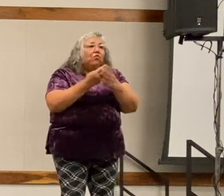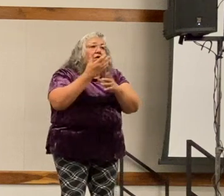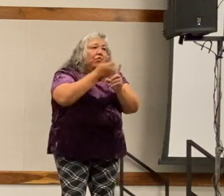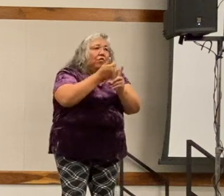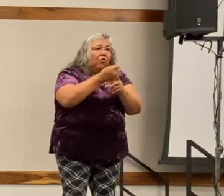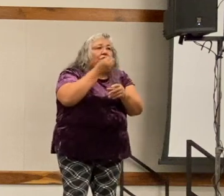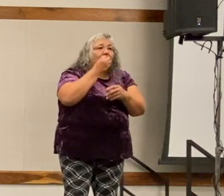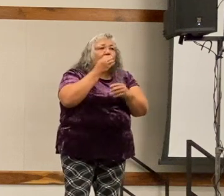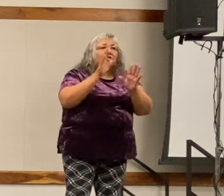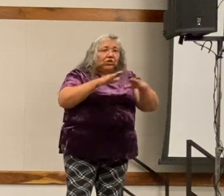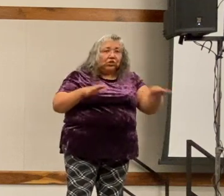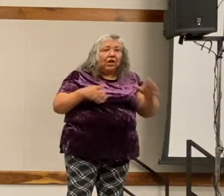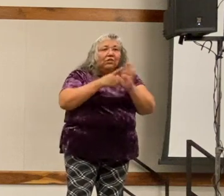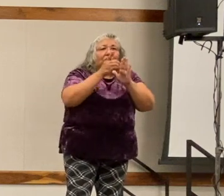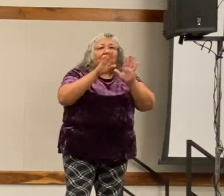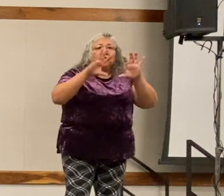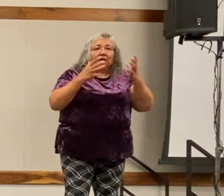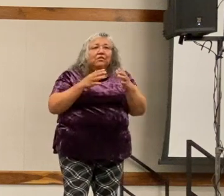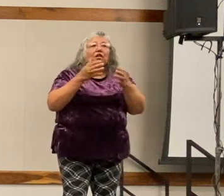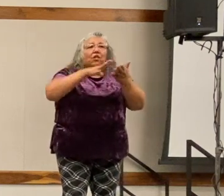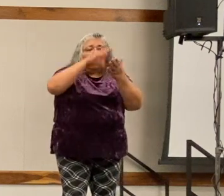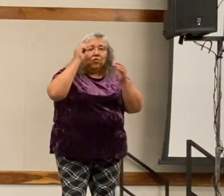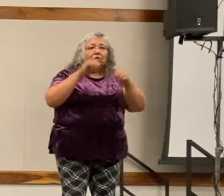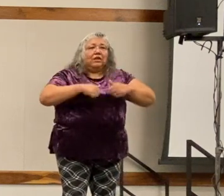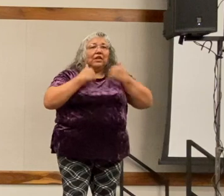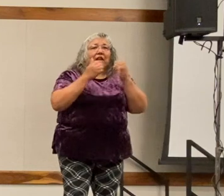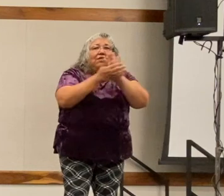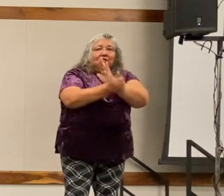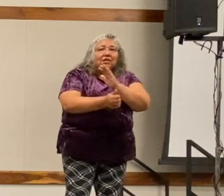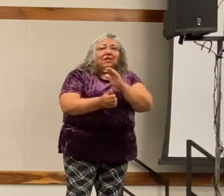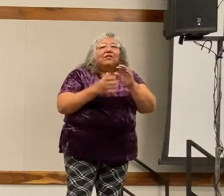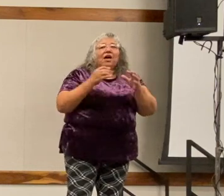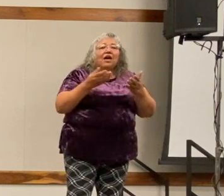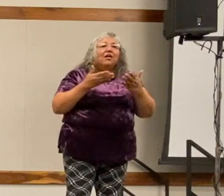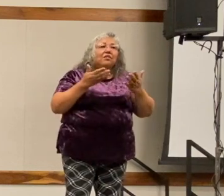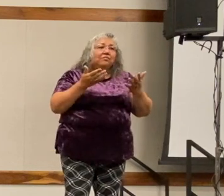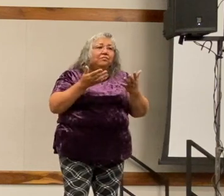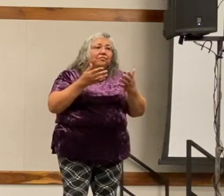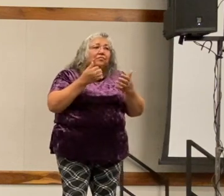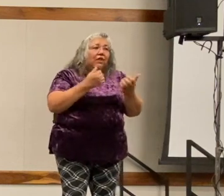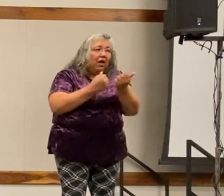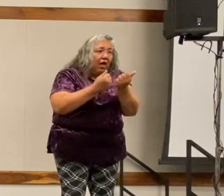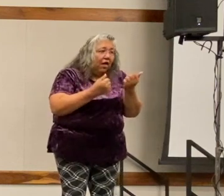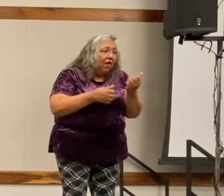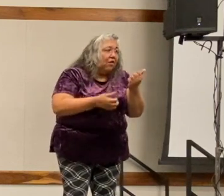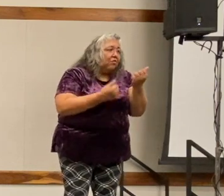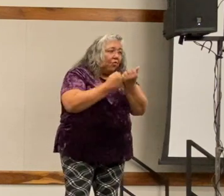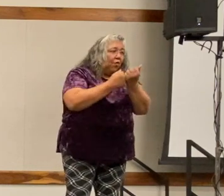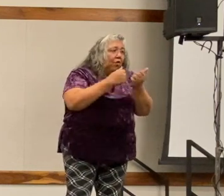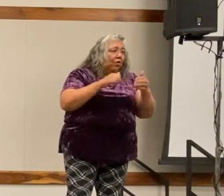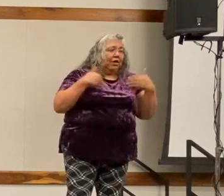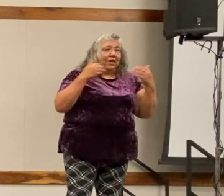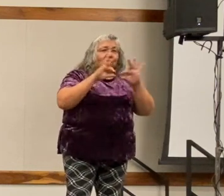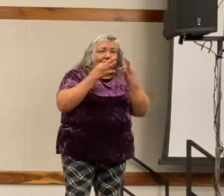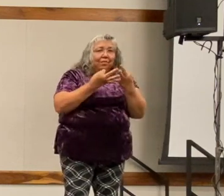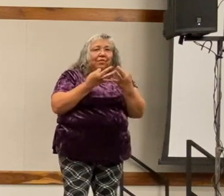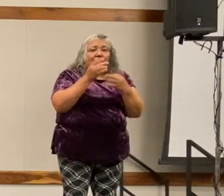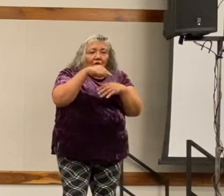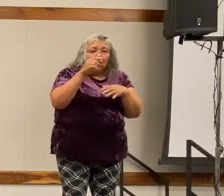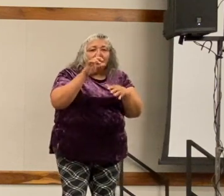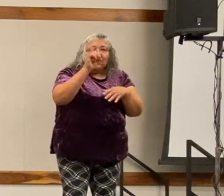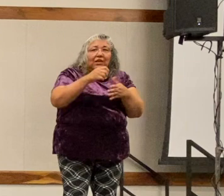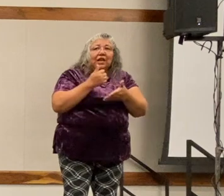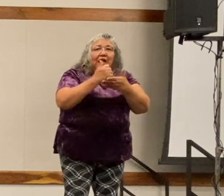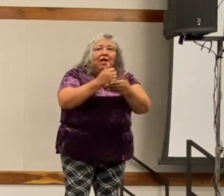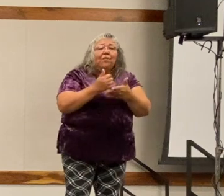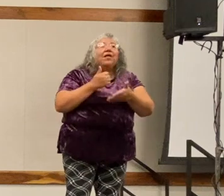child development classes, learn some life skills. We want to invest in some young families, right? Those who are needing to get